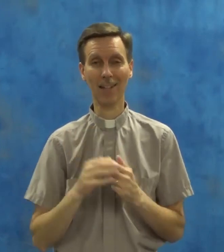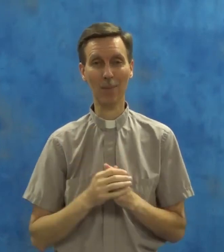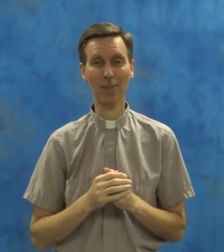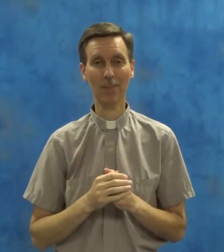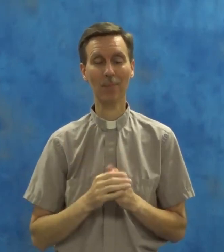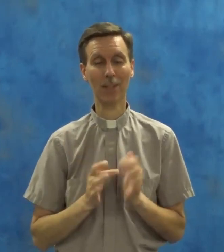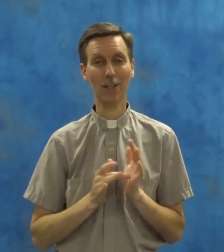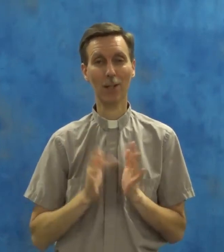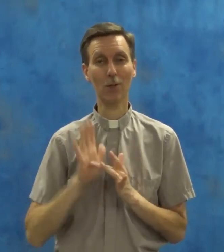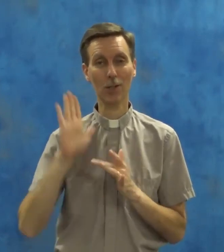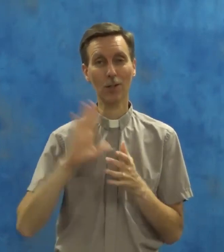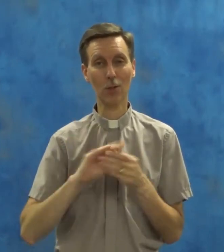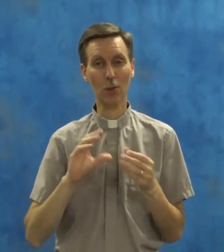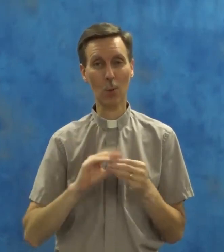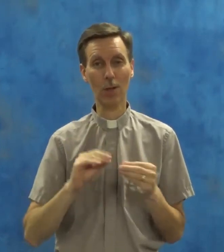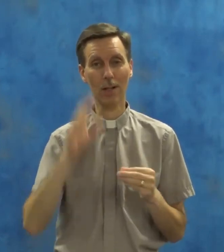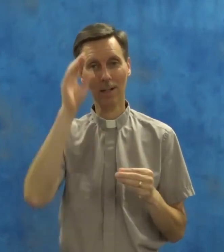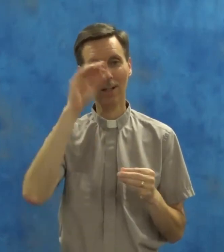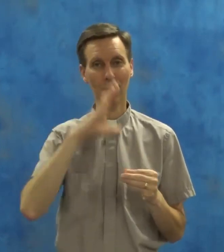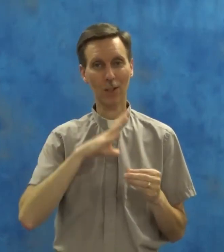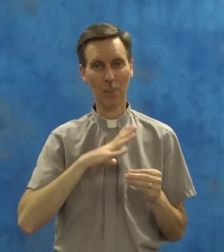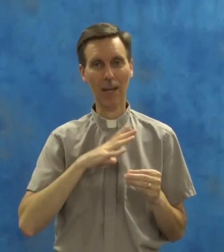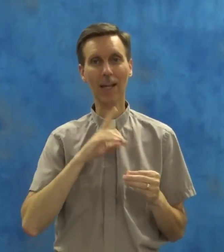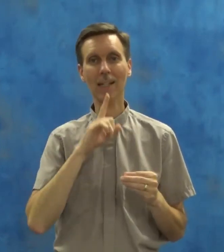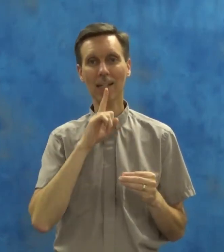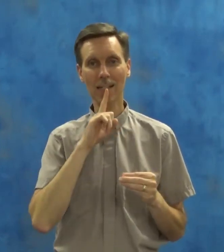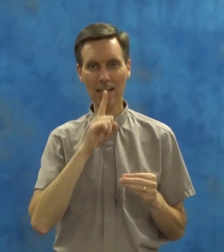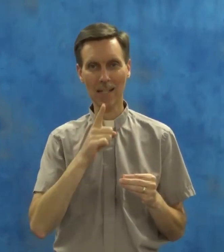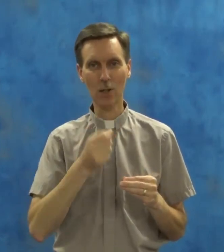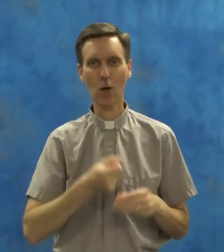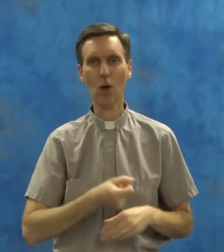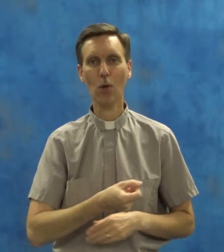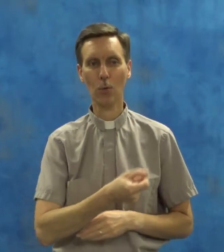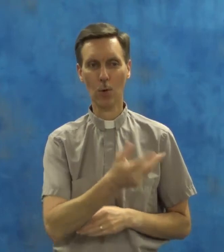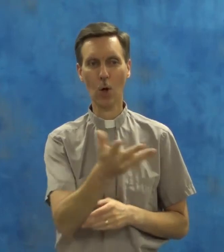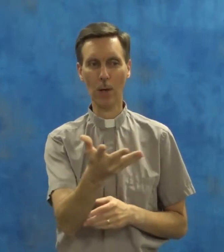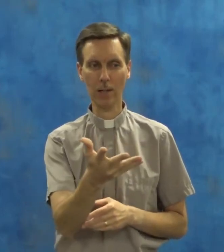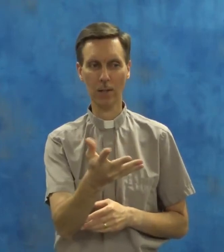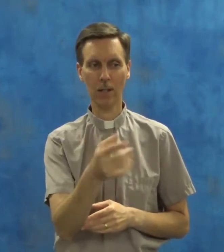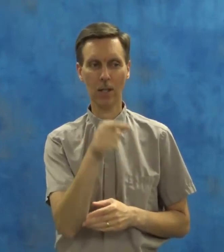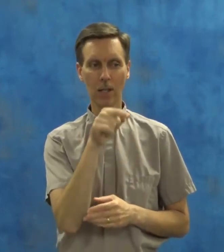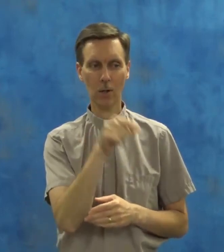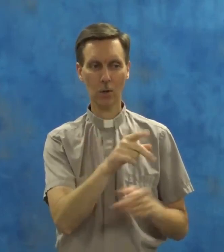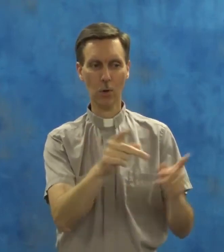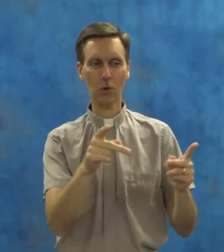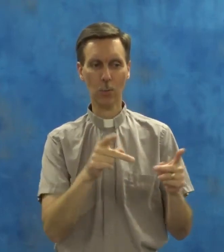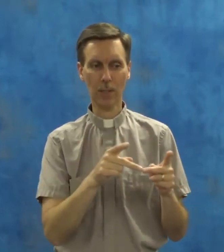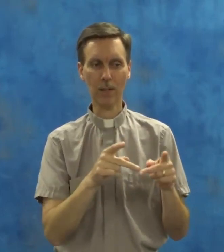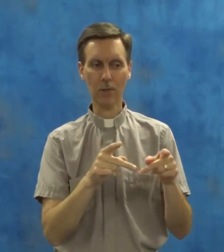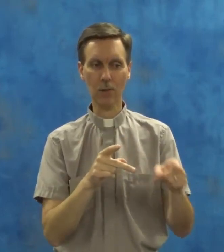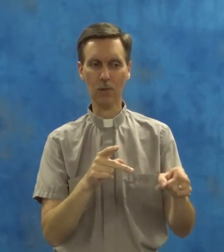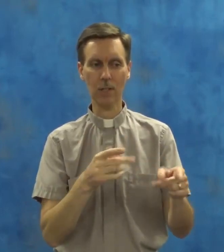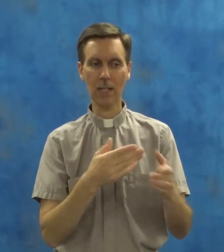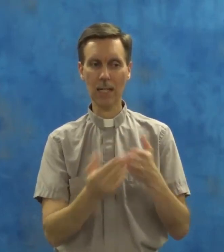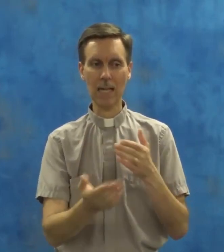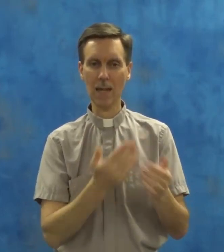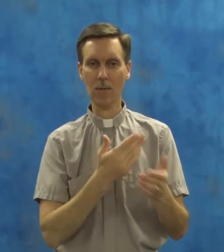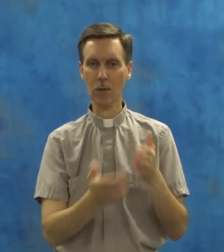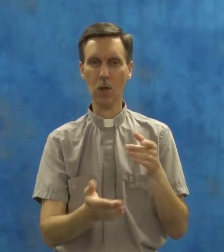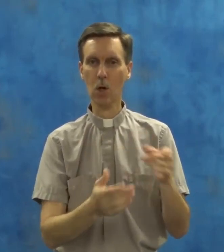Except in Jesus' story, the man did throw it those places, even though